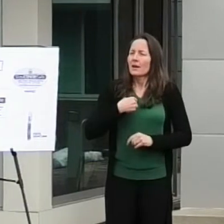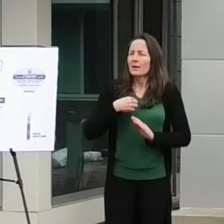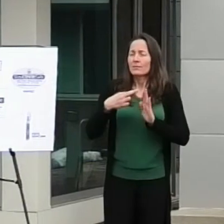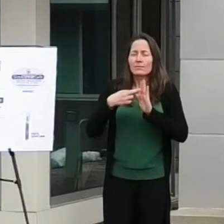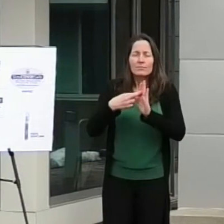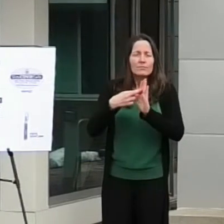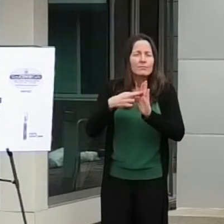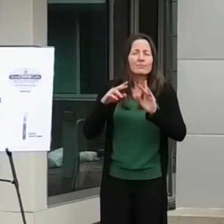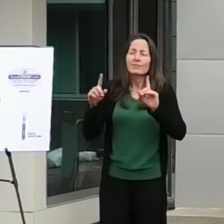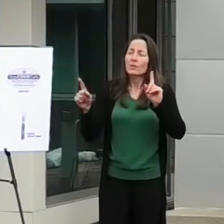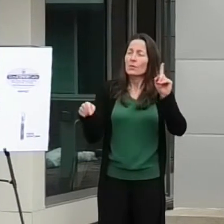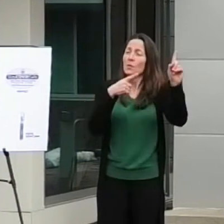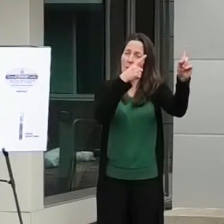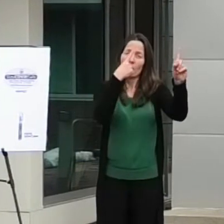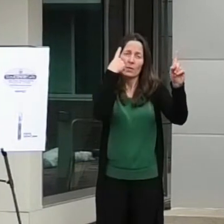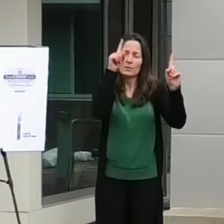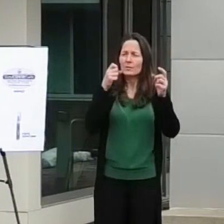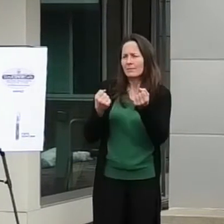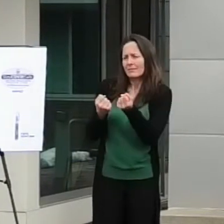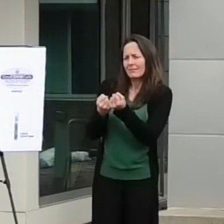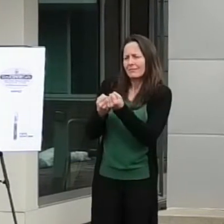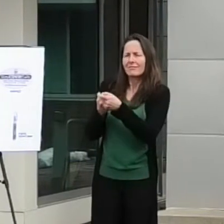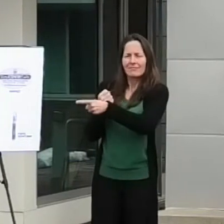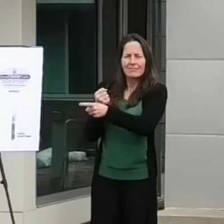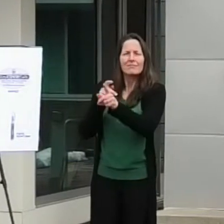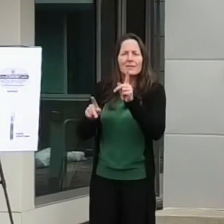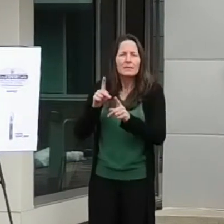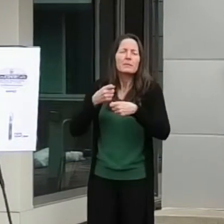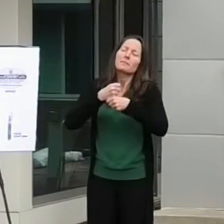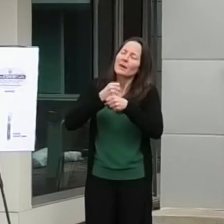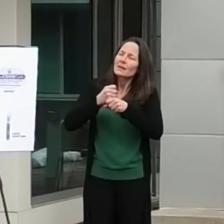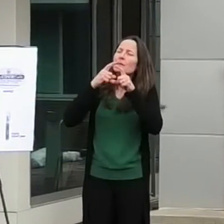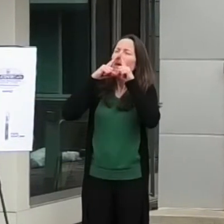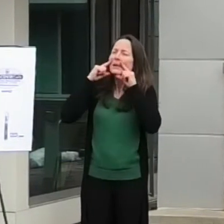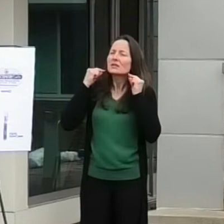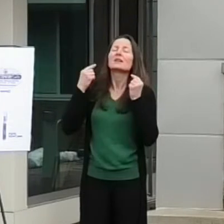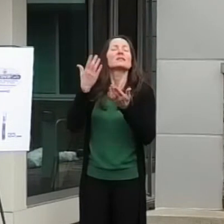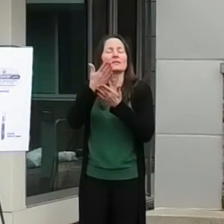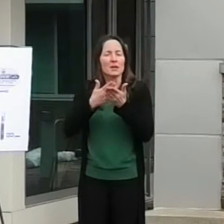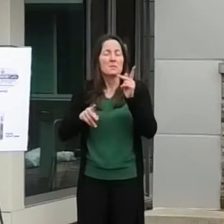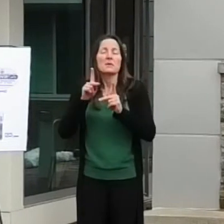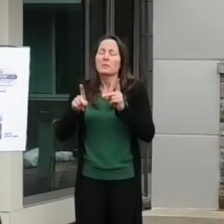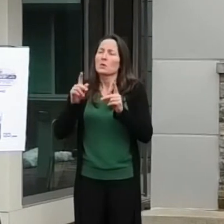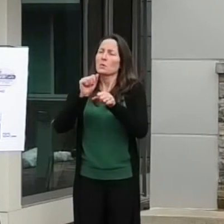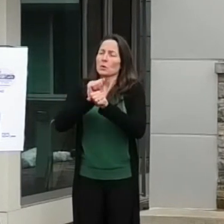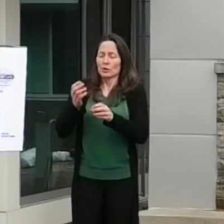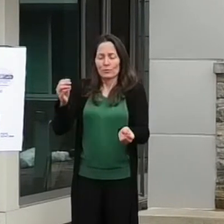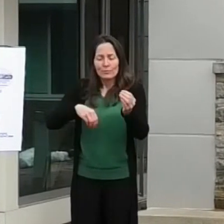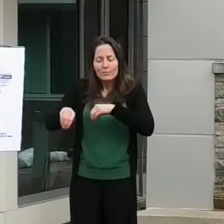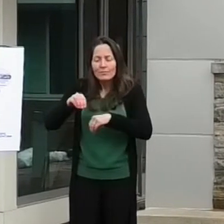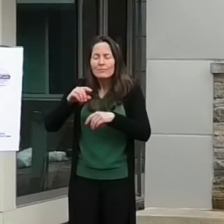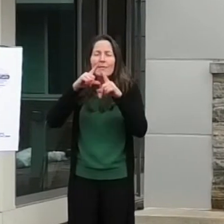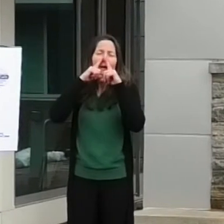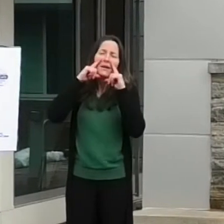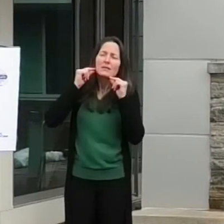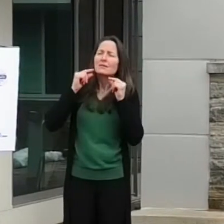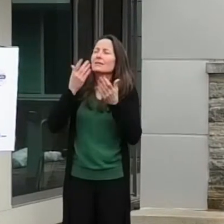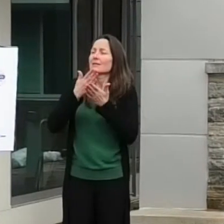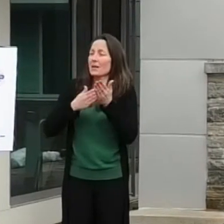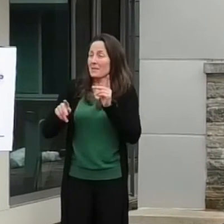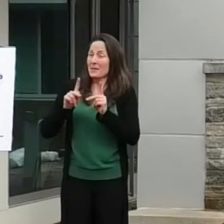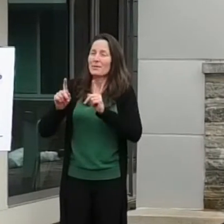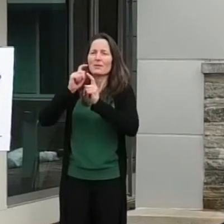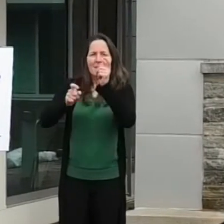support the many mask makers, packers, distributors in the county like Adrian,